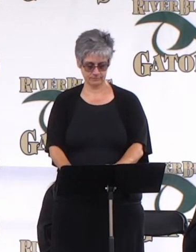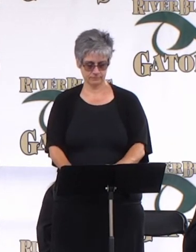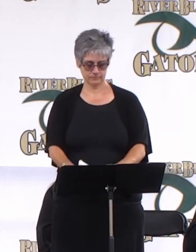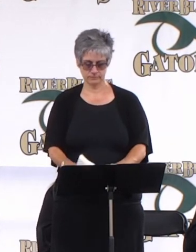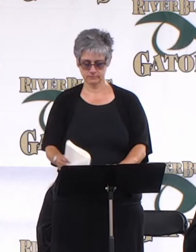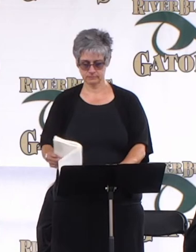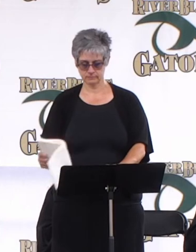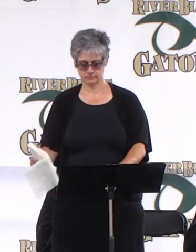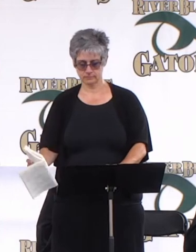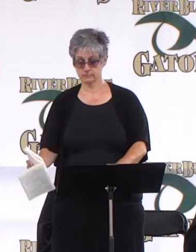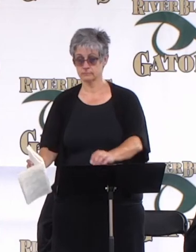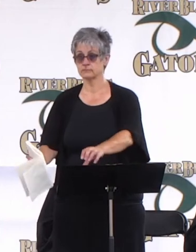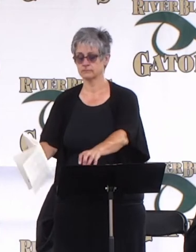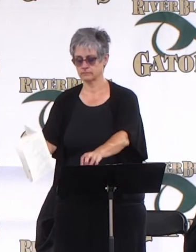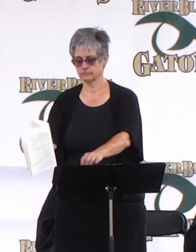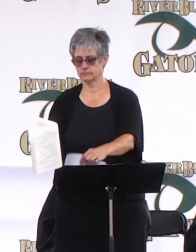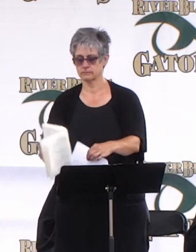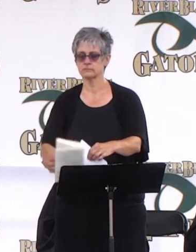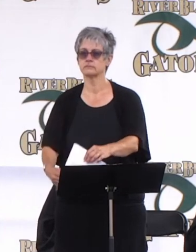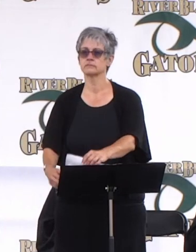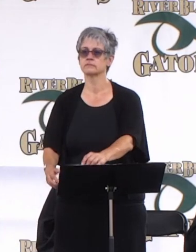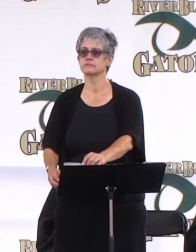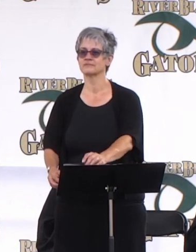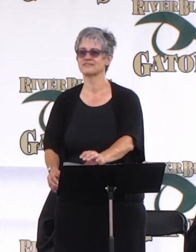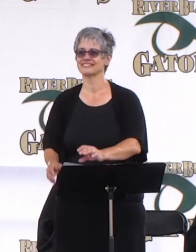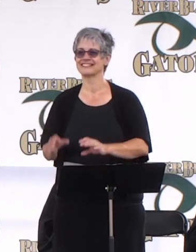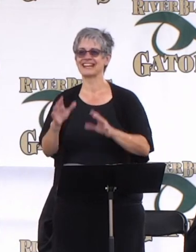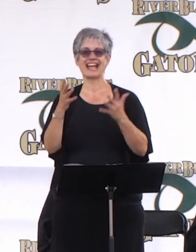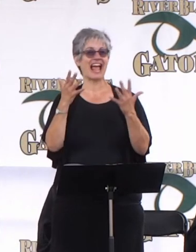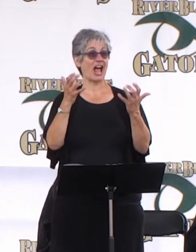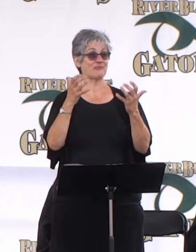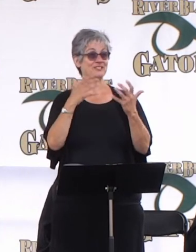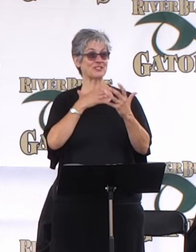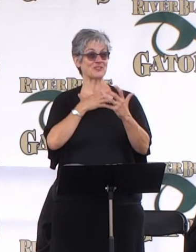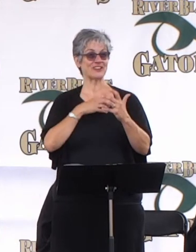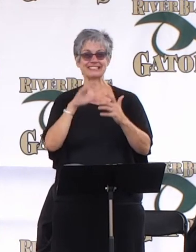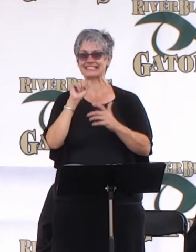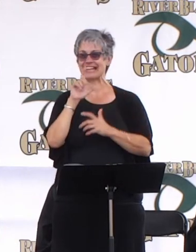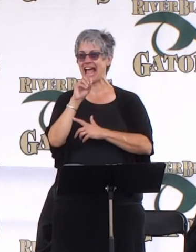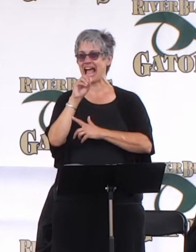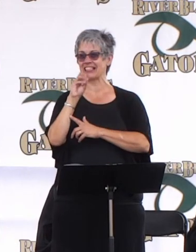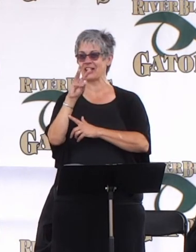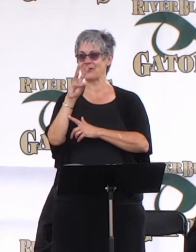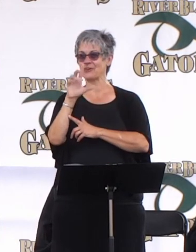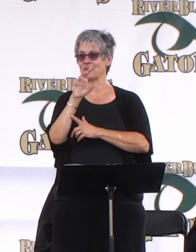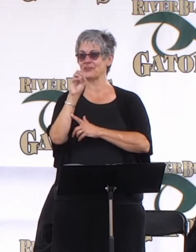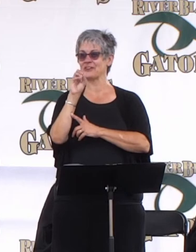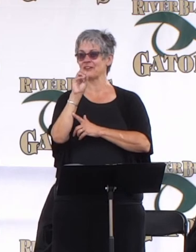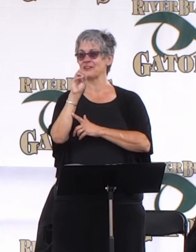Before I begin, I would like to wish Kyla Wachinski a very happy birthday. Big 18.